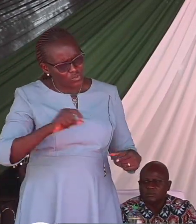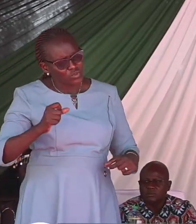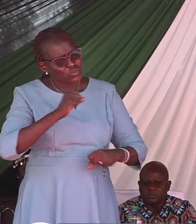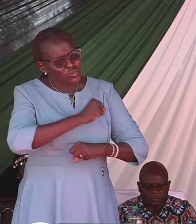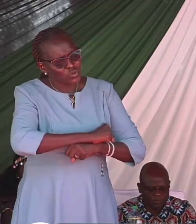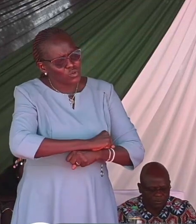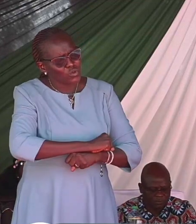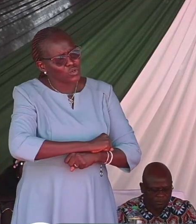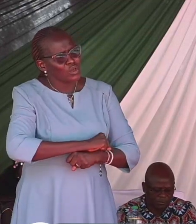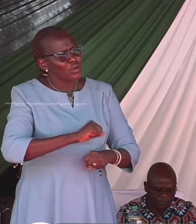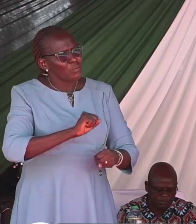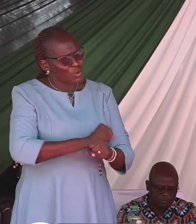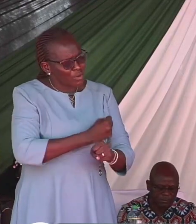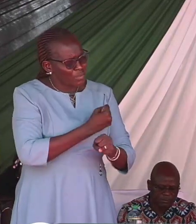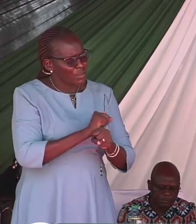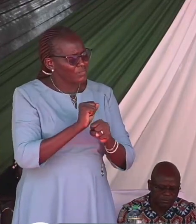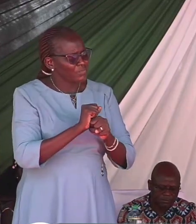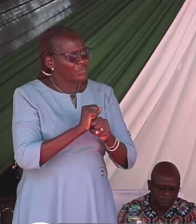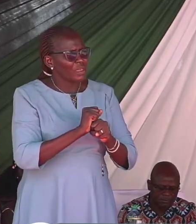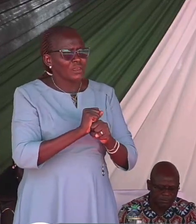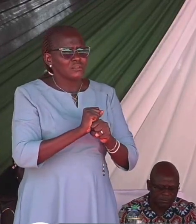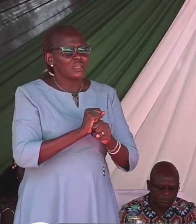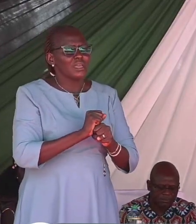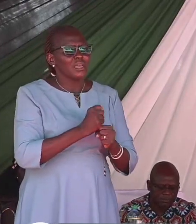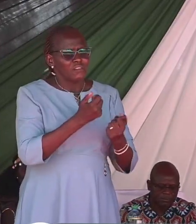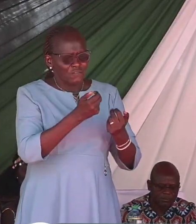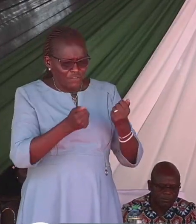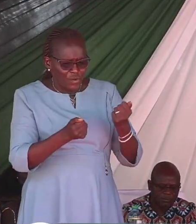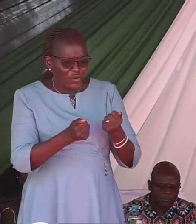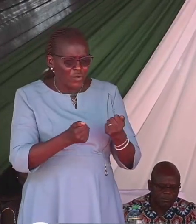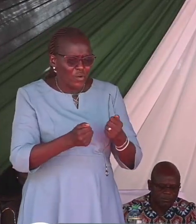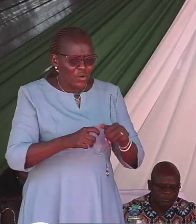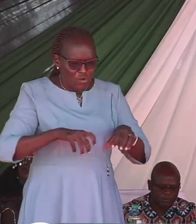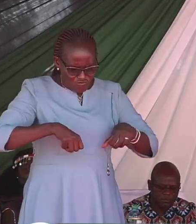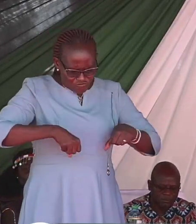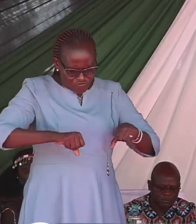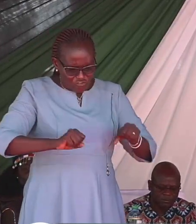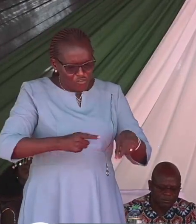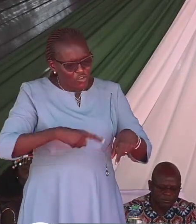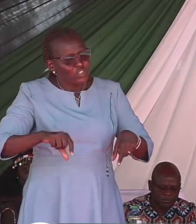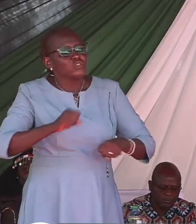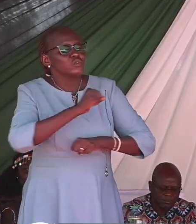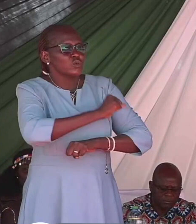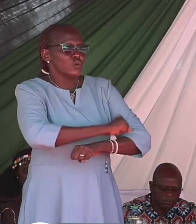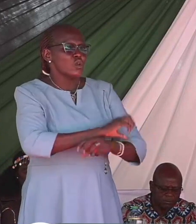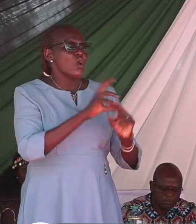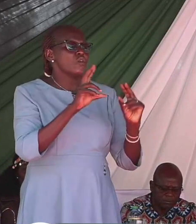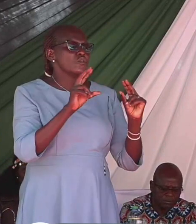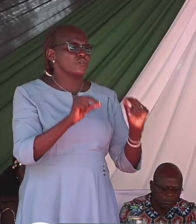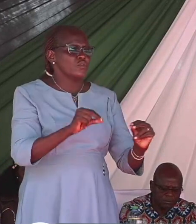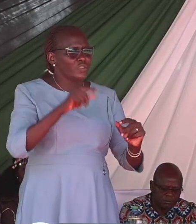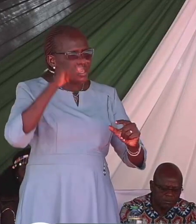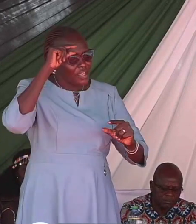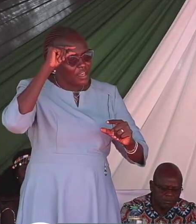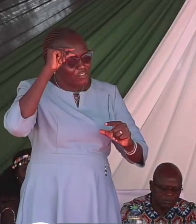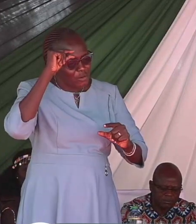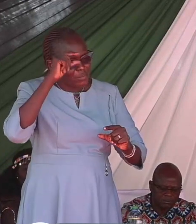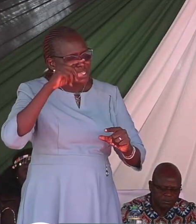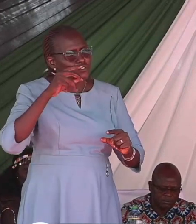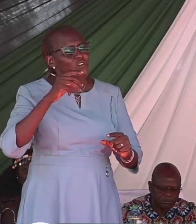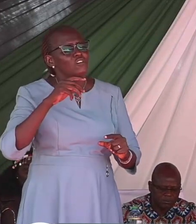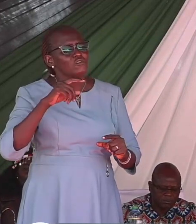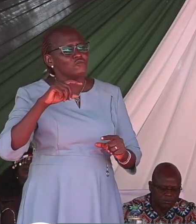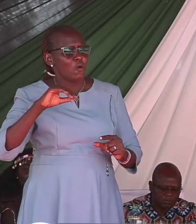education simply because they cannot take a tuk-tuk or a boda and they are taken to school. So the government of